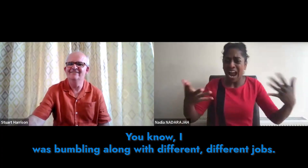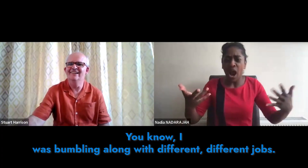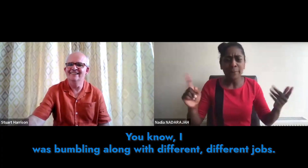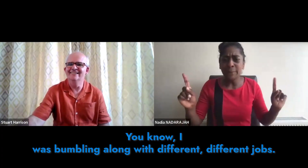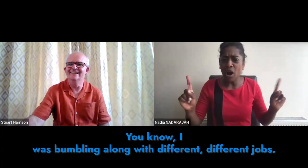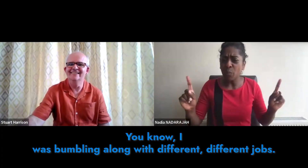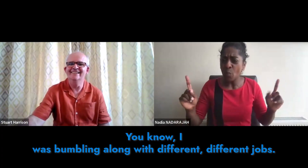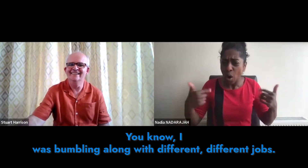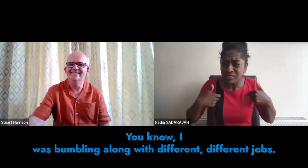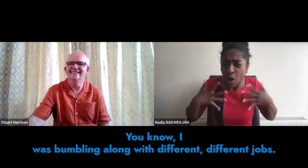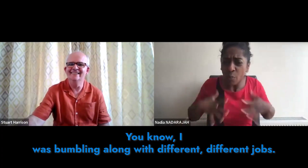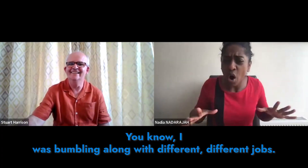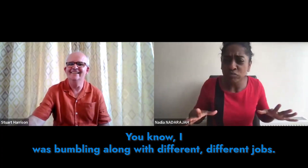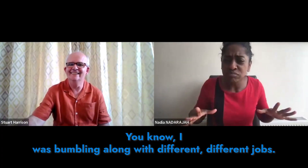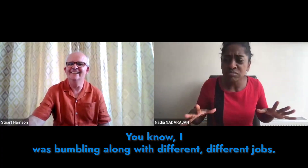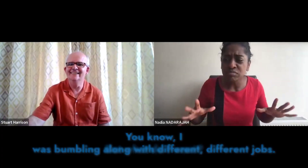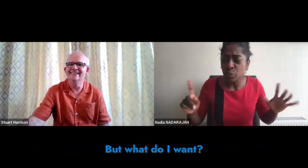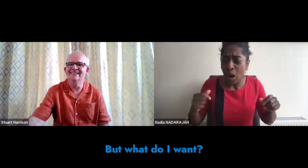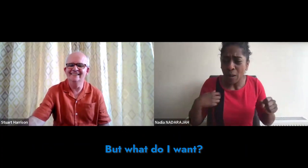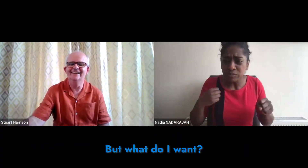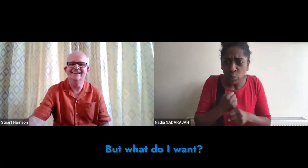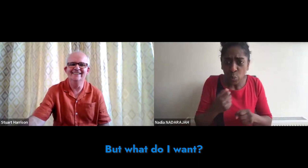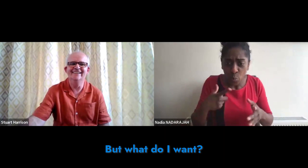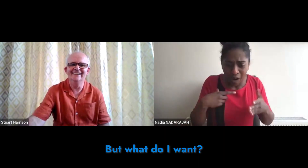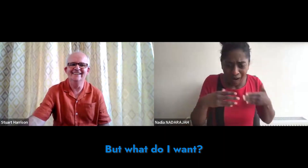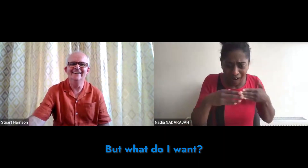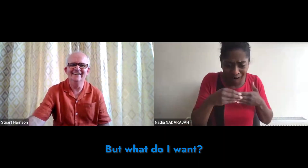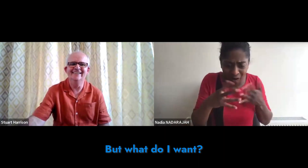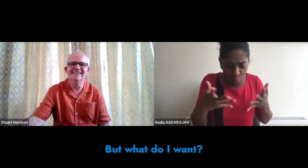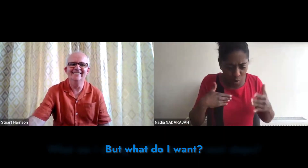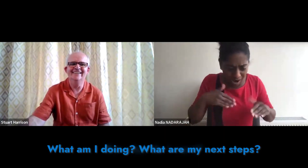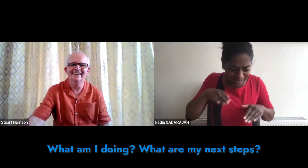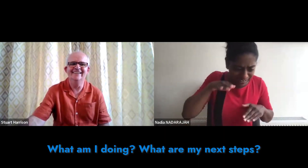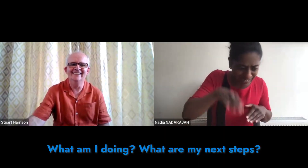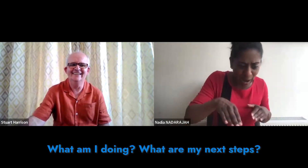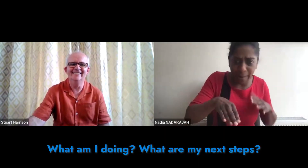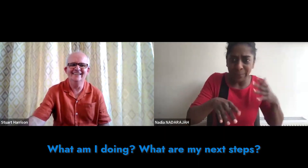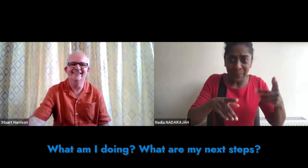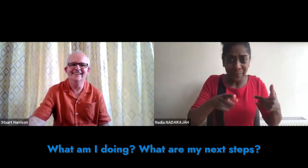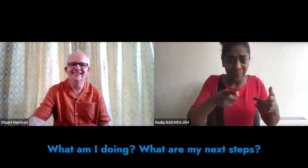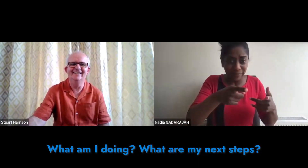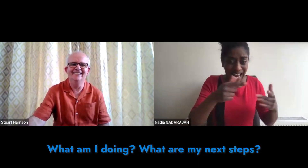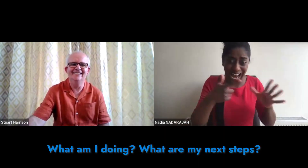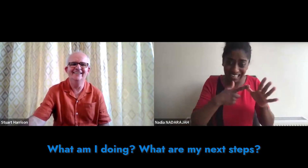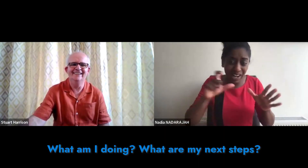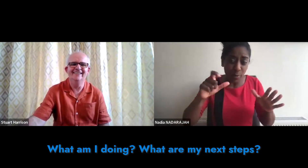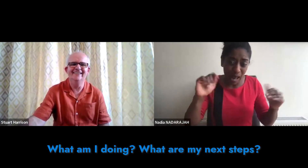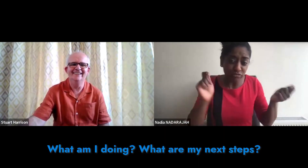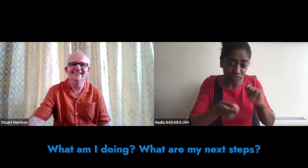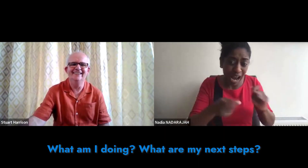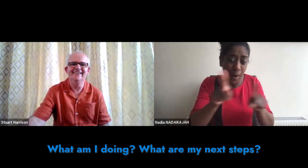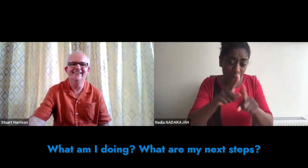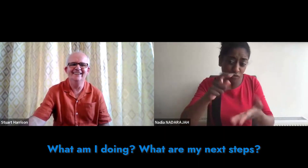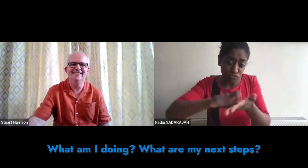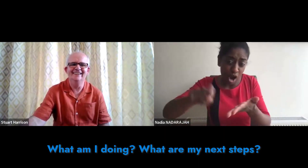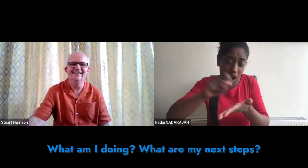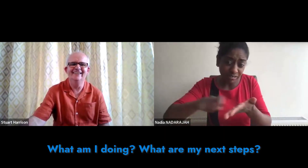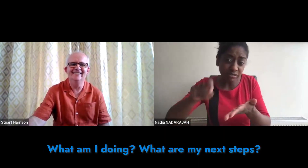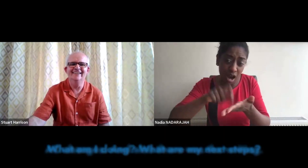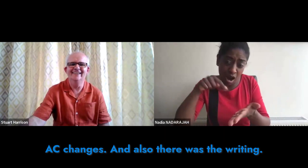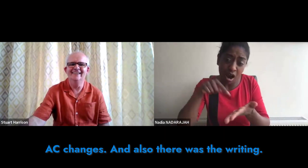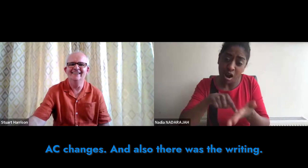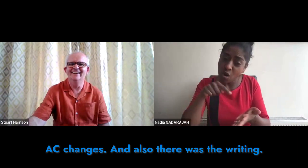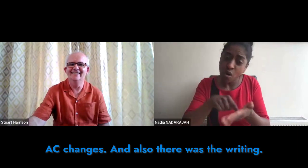was bumbling along with different jobs, but what do I want? What am I doing? What are my next